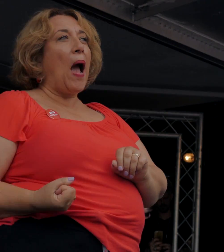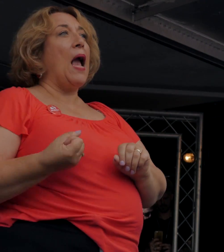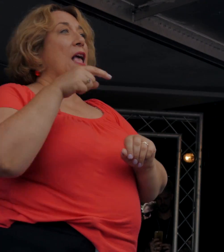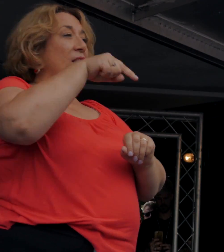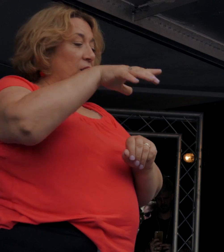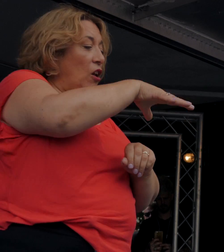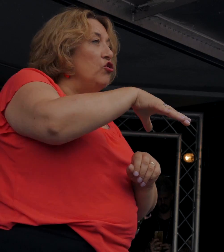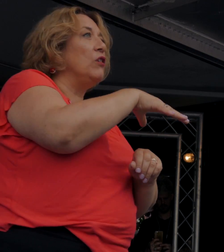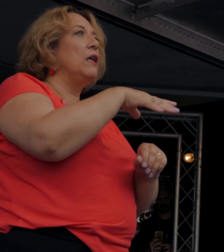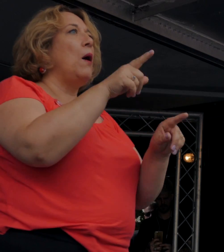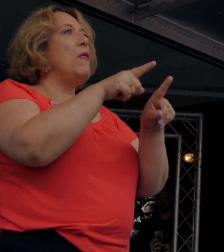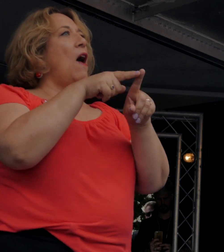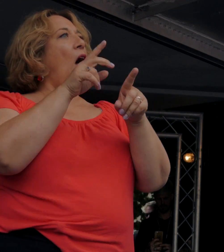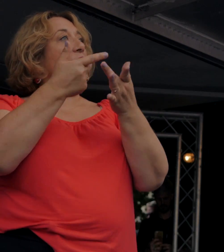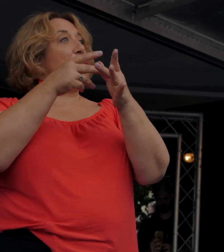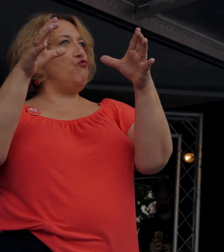But the other group,